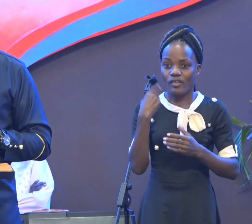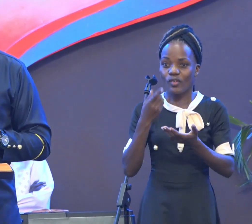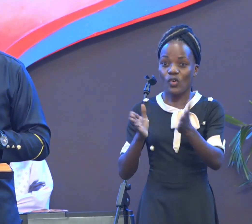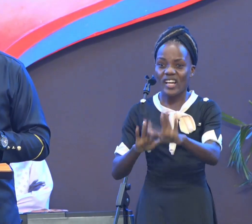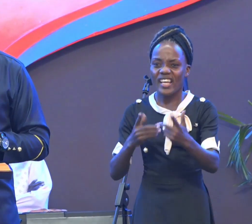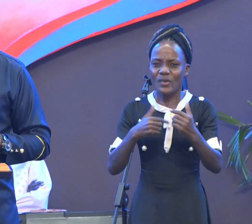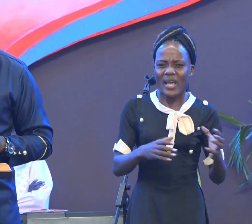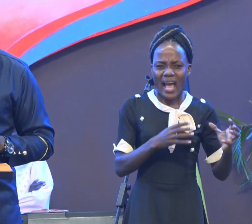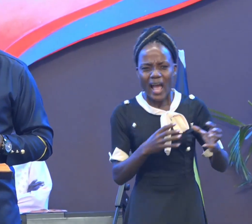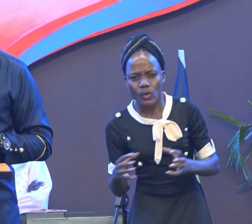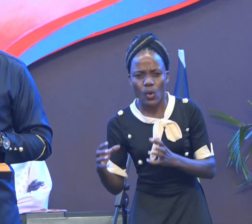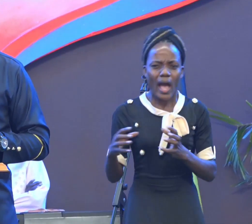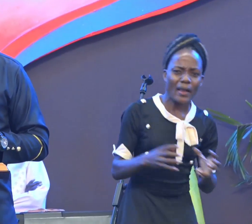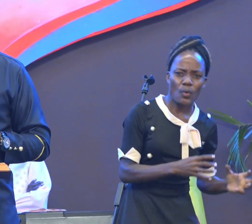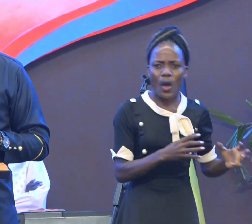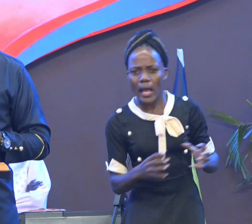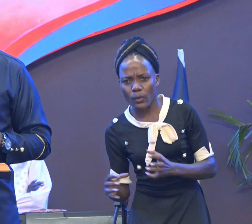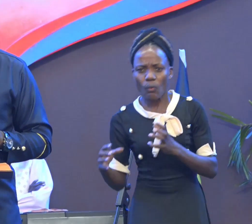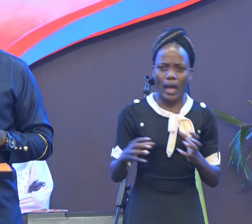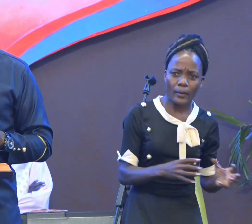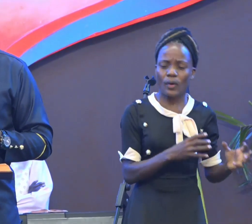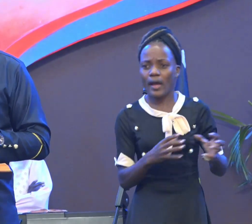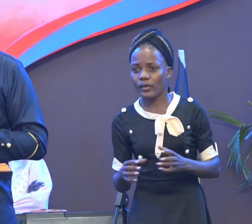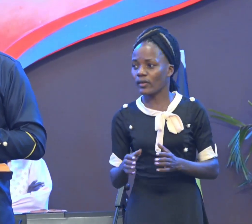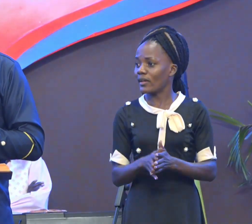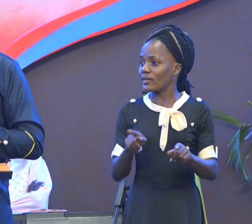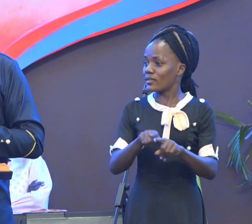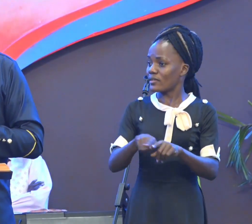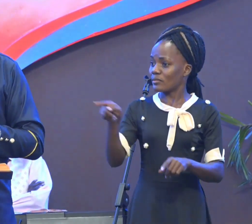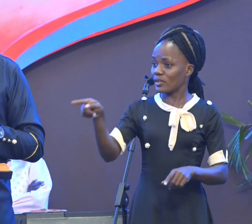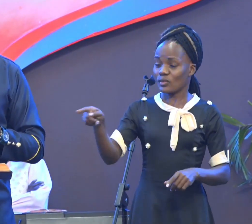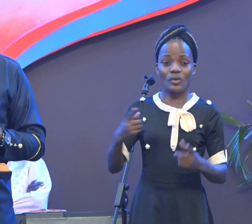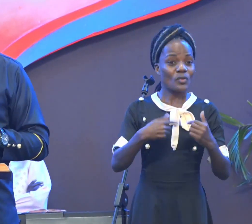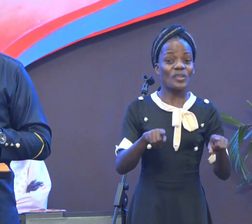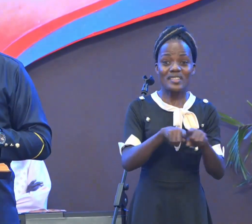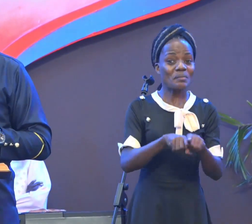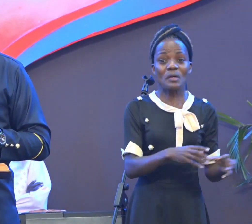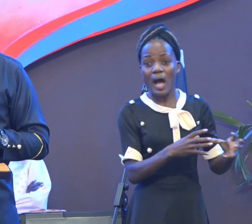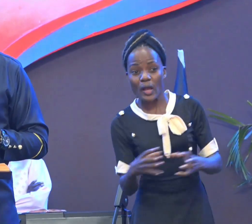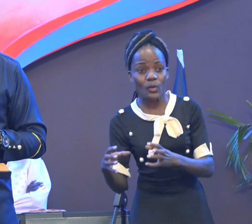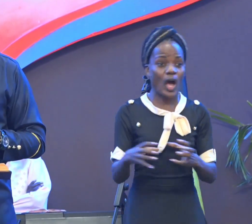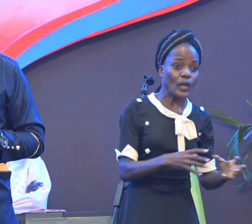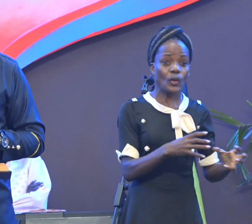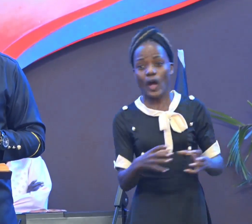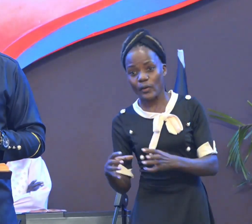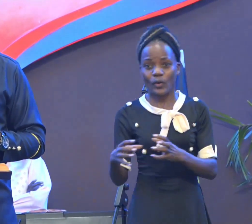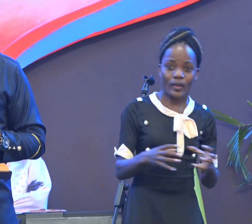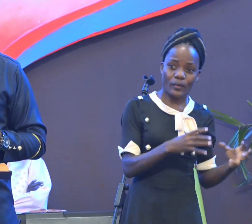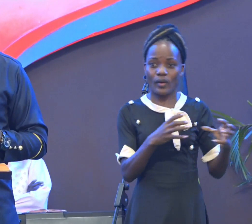late, we argued with the late wife one time. No, even the current one, we